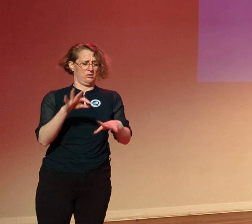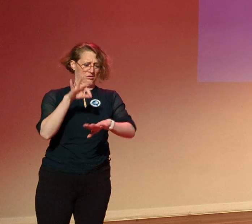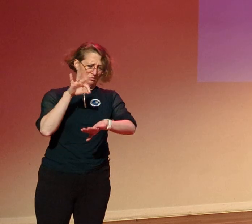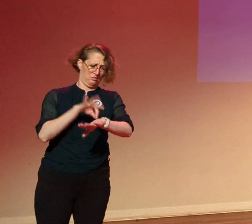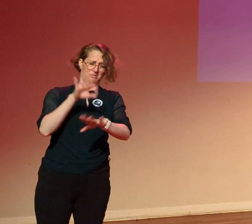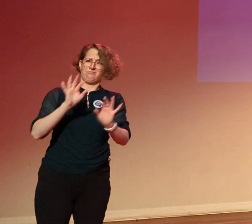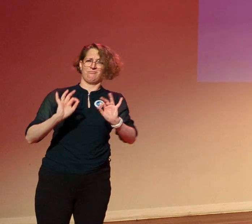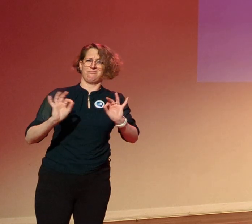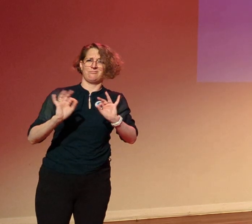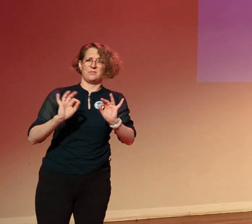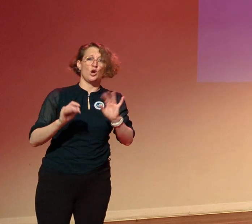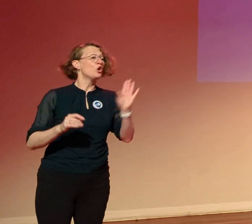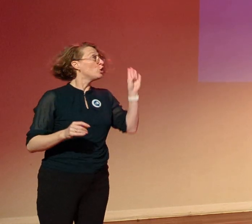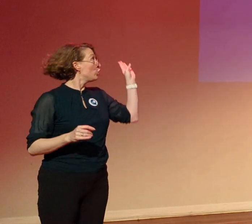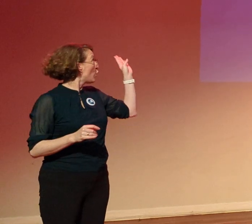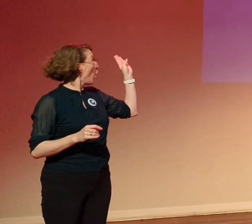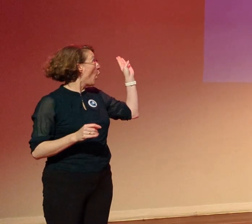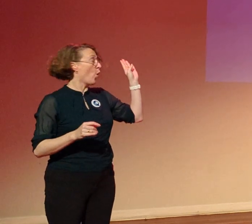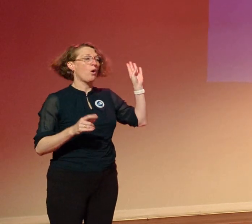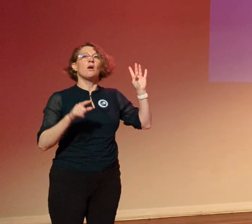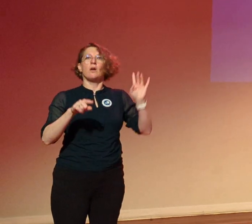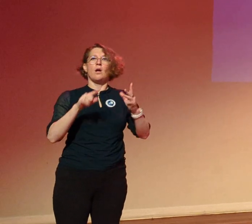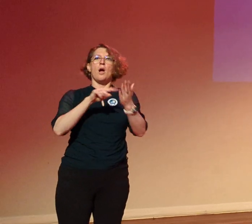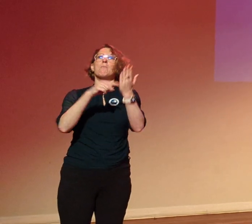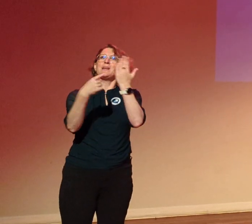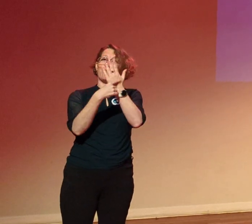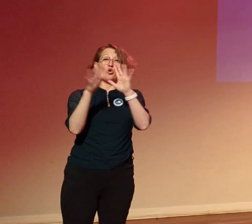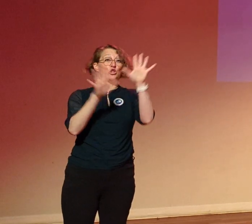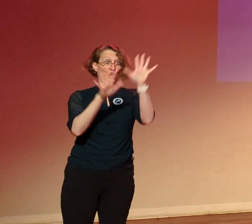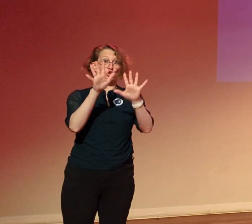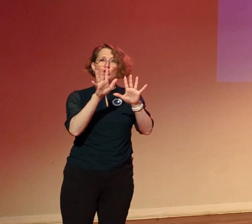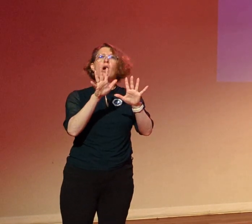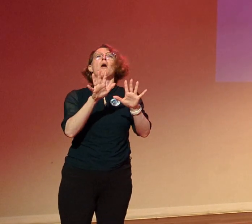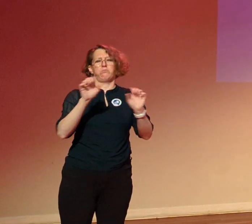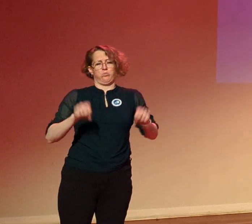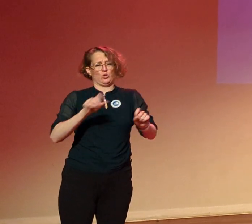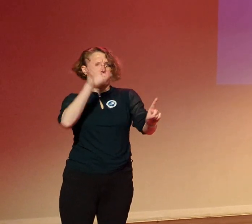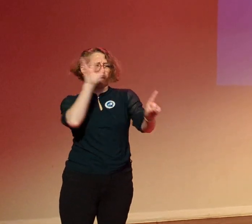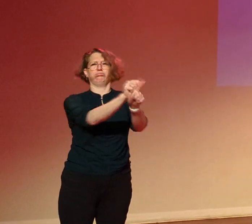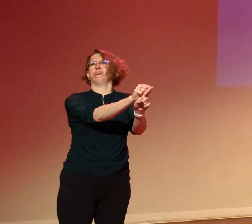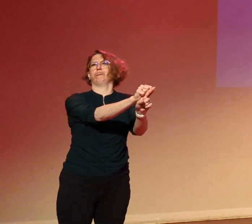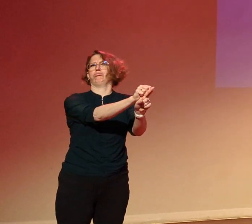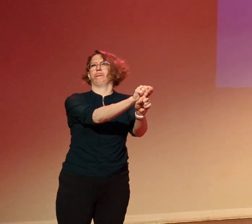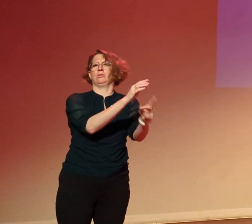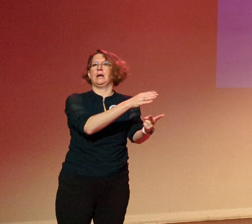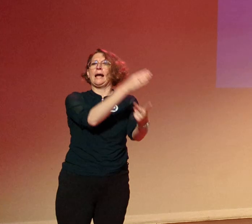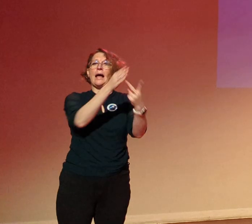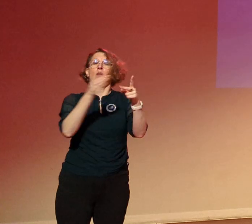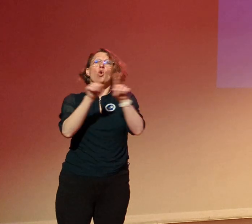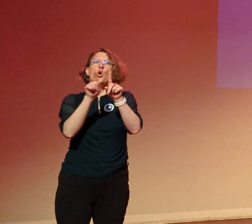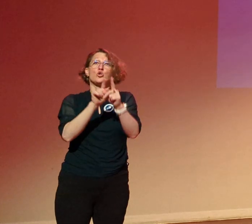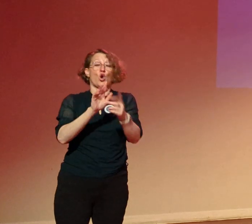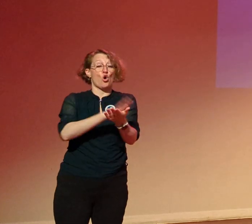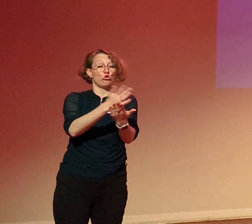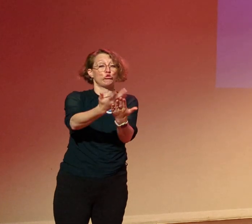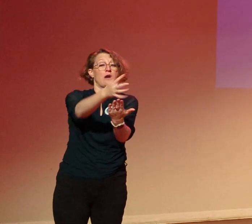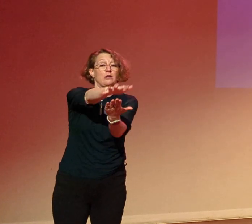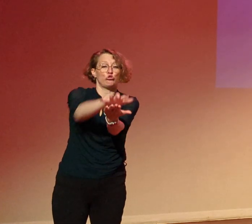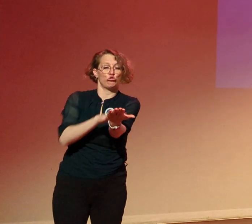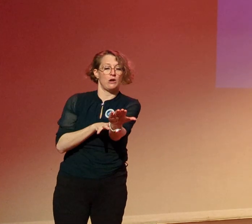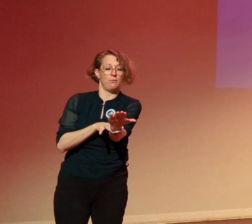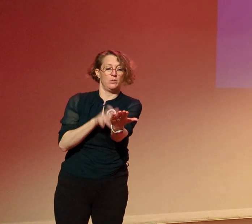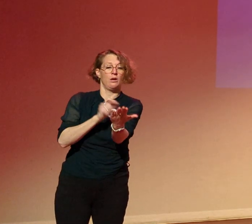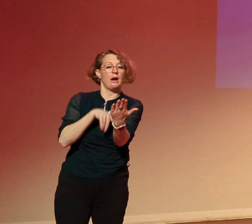identify one gesture, perhaps metaphoric, and so it can identify where in a transcript the gesture is,